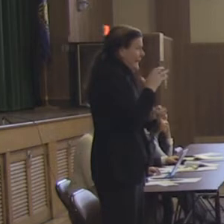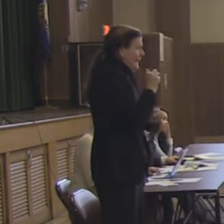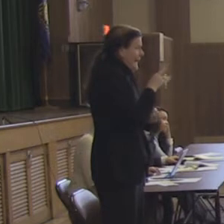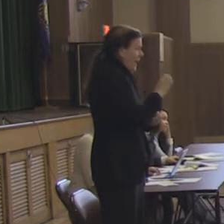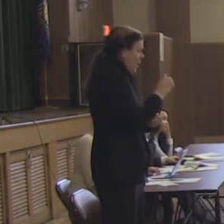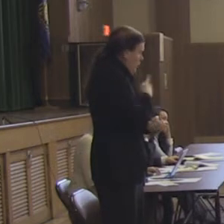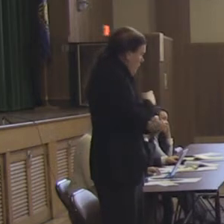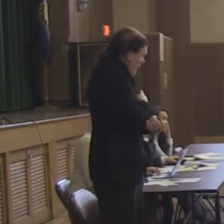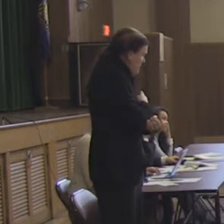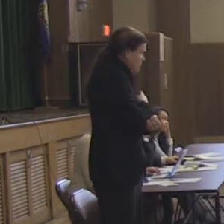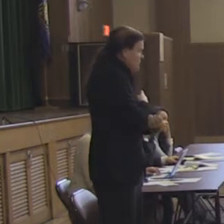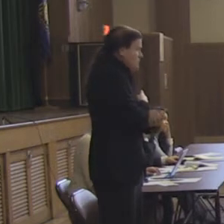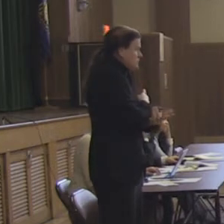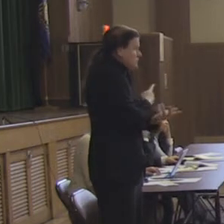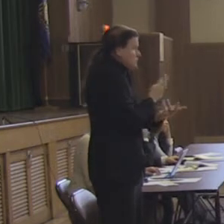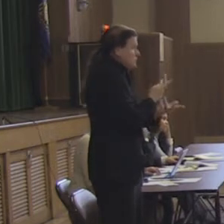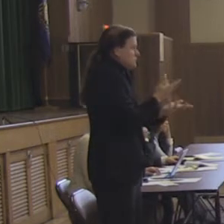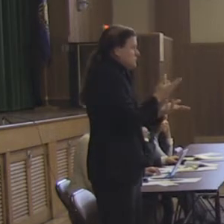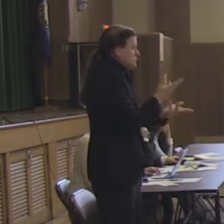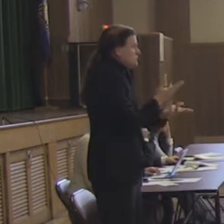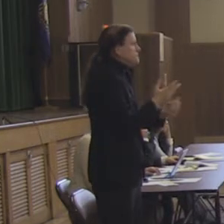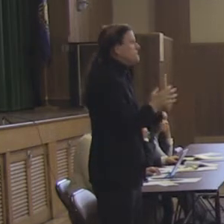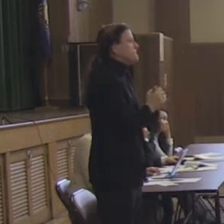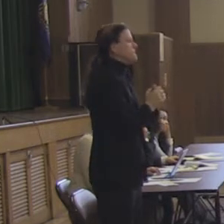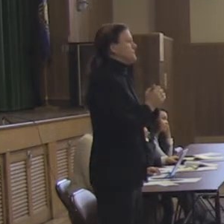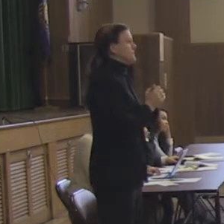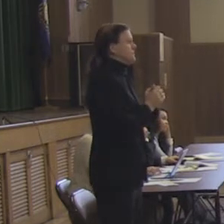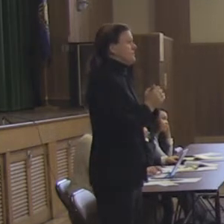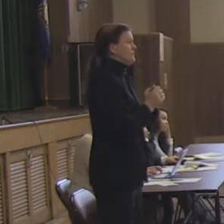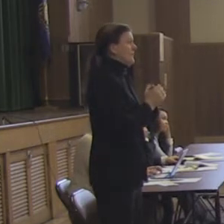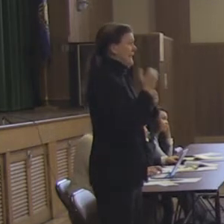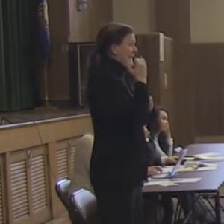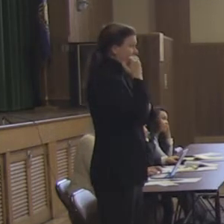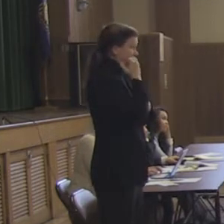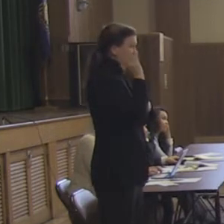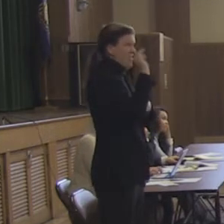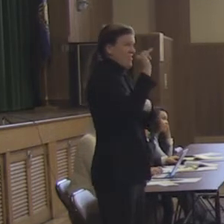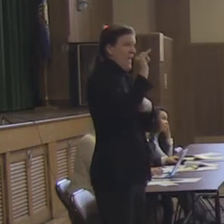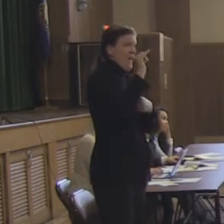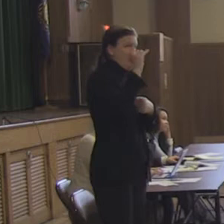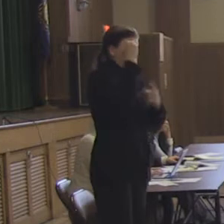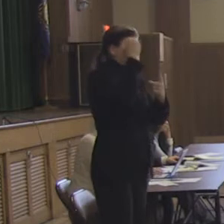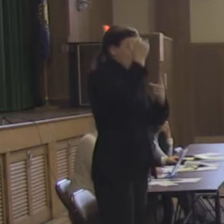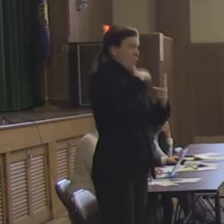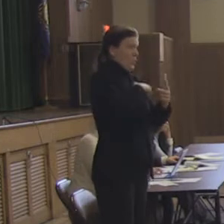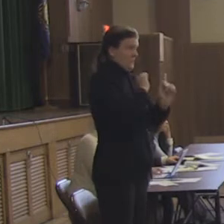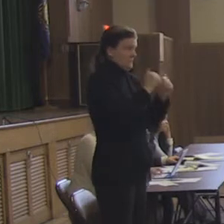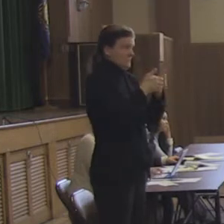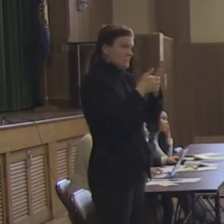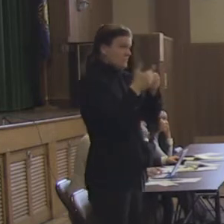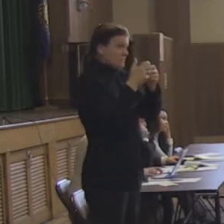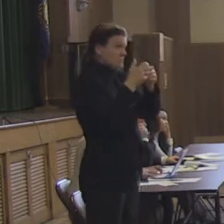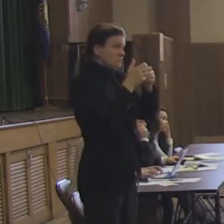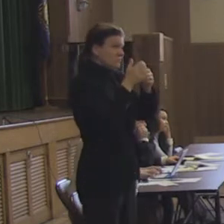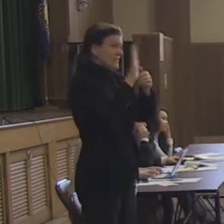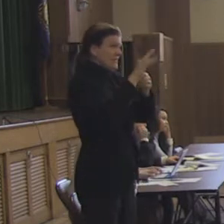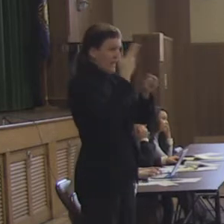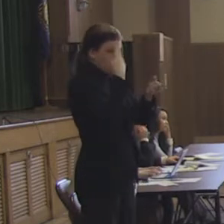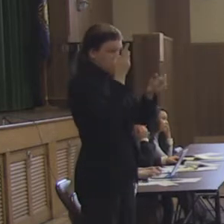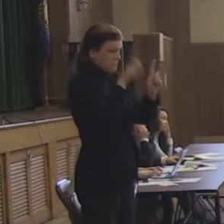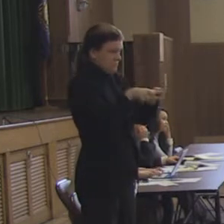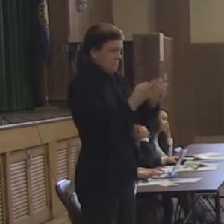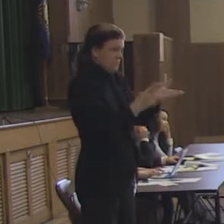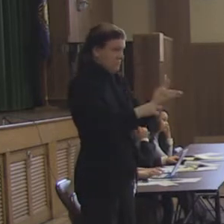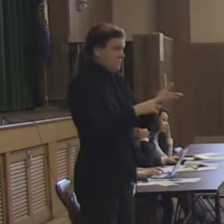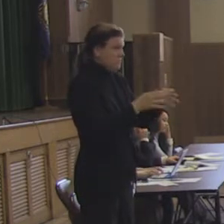know what is happening. So I don't know if there are ways to challenge that, but I would also point out so that you know